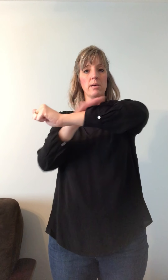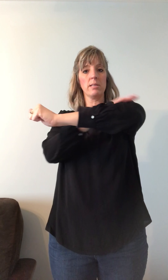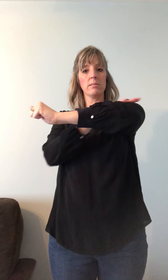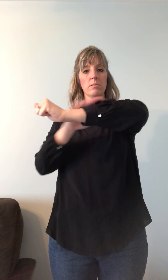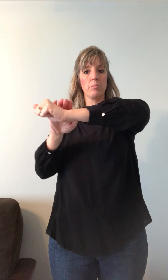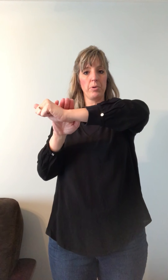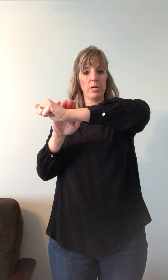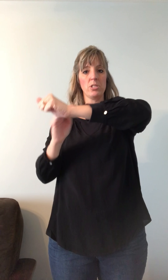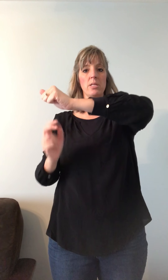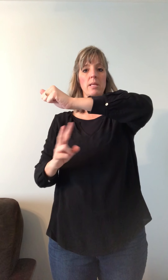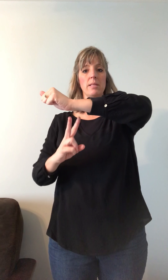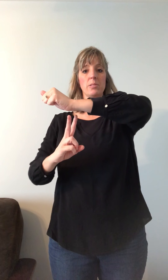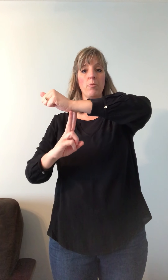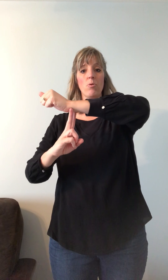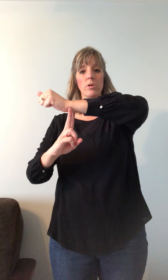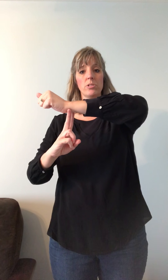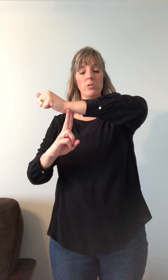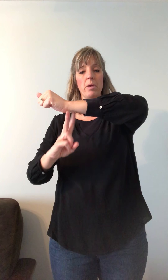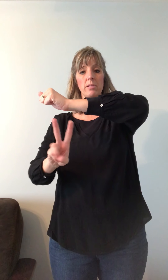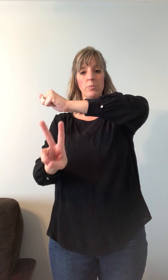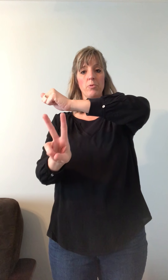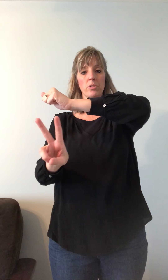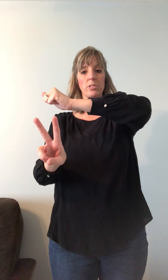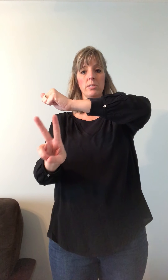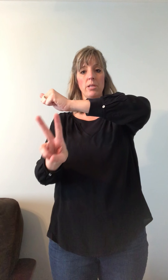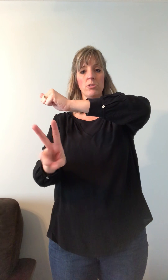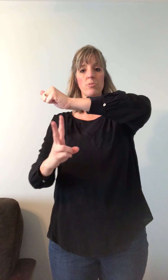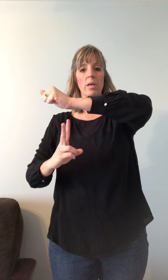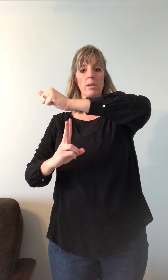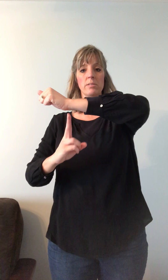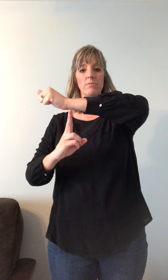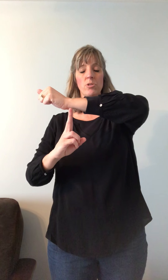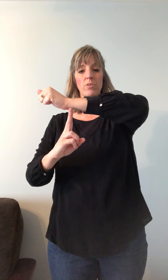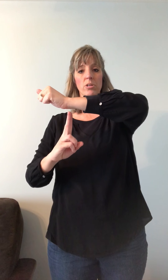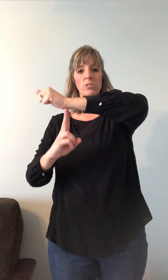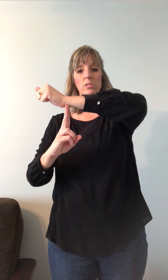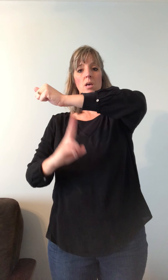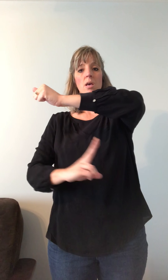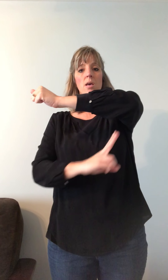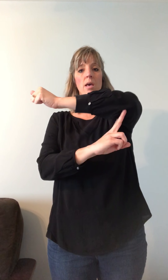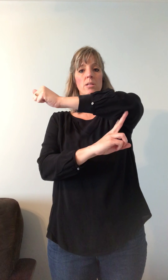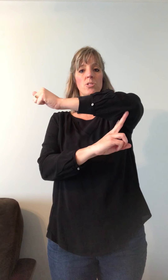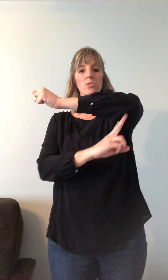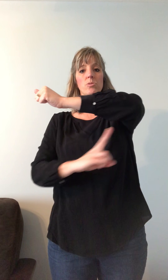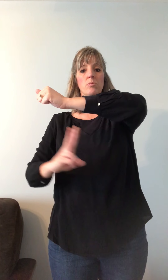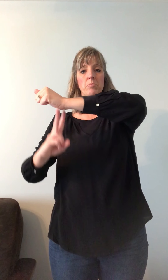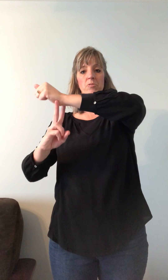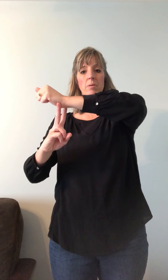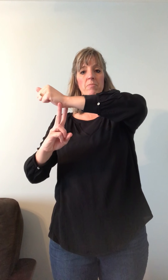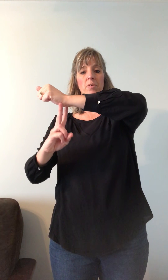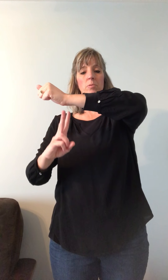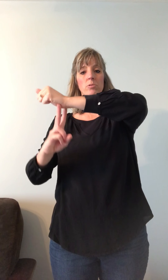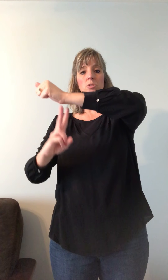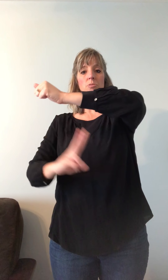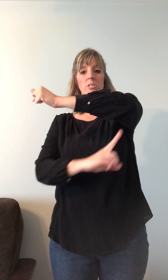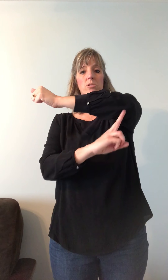the bridge, and then the supports, you make the supports. You take your two fingers, and move them from close to your wrist to